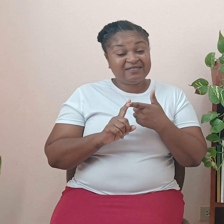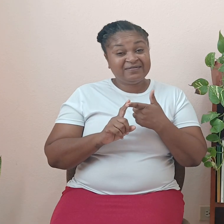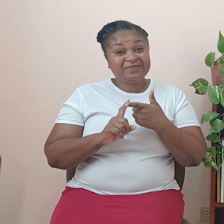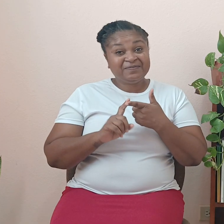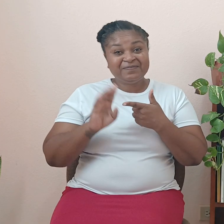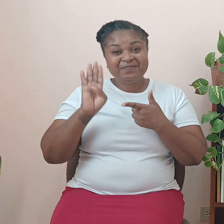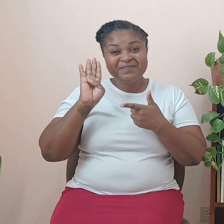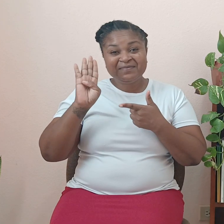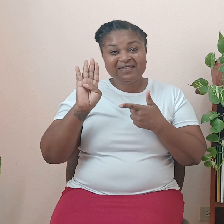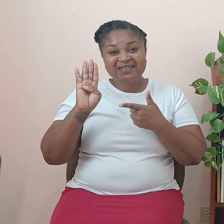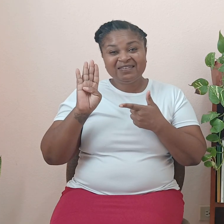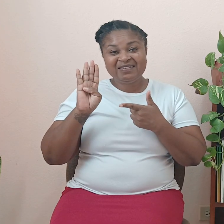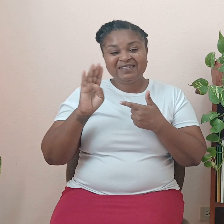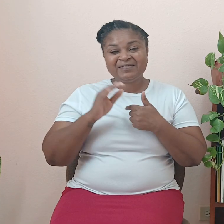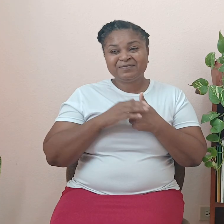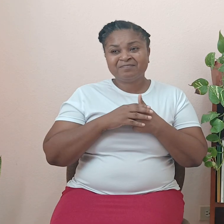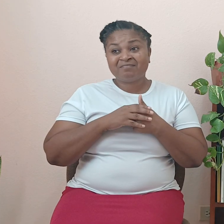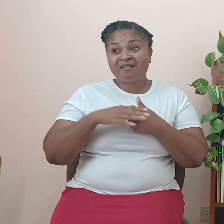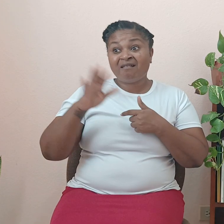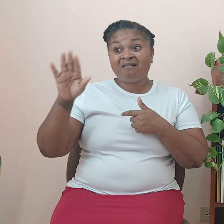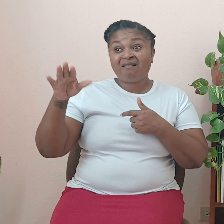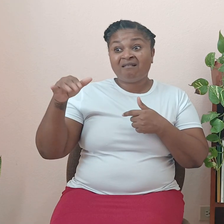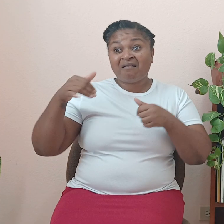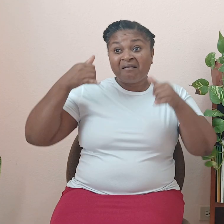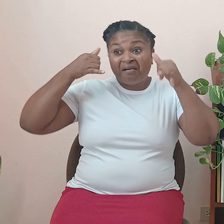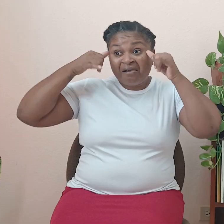B. His oxen and donkeys were stolen.